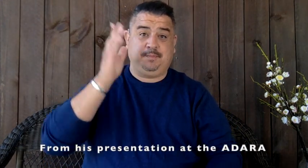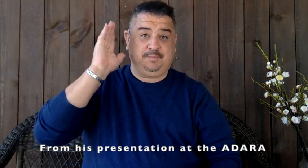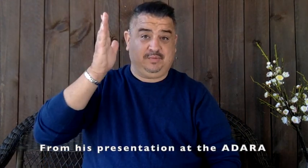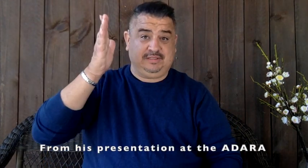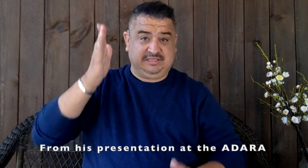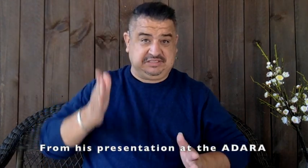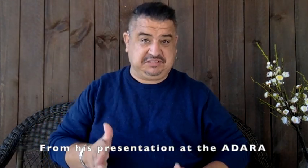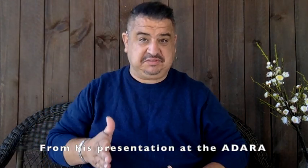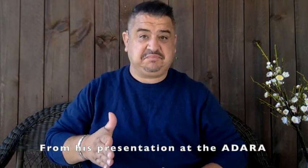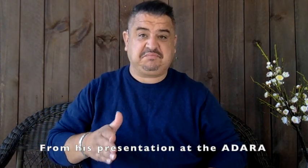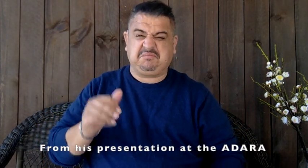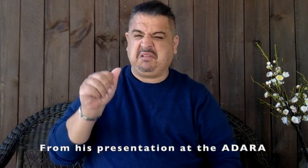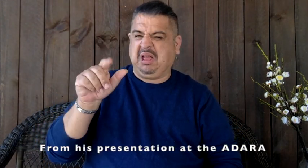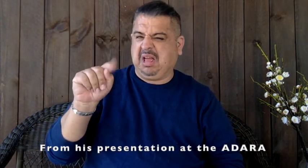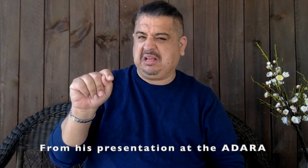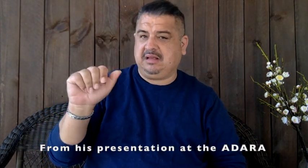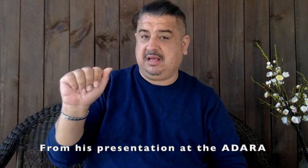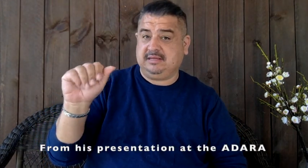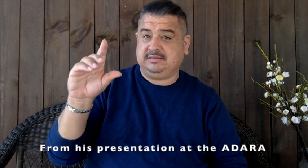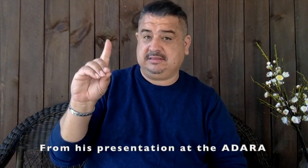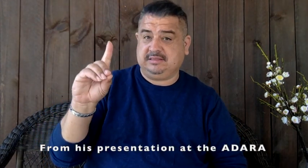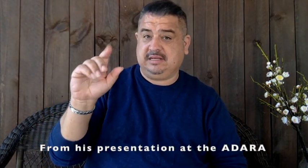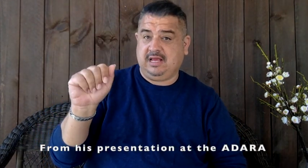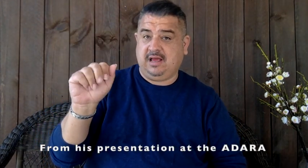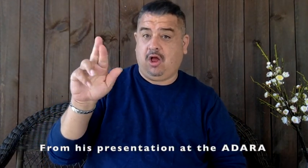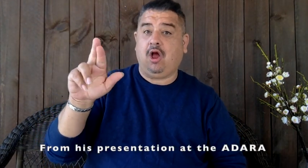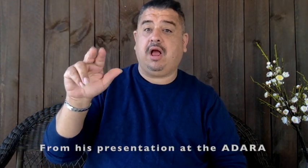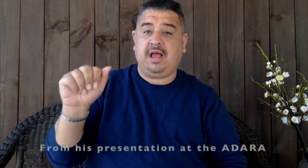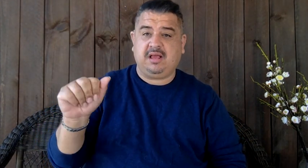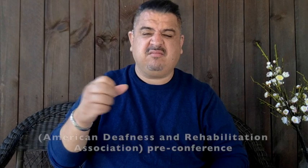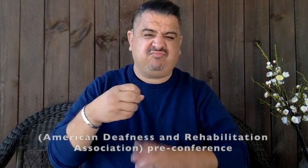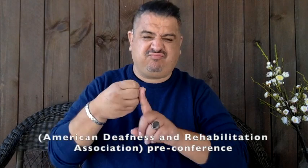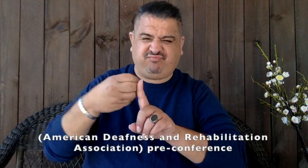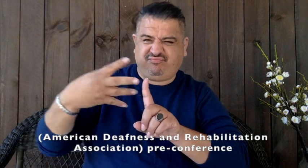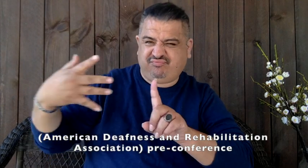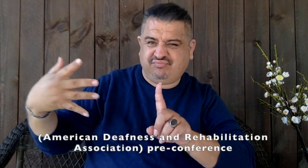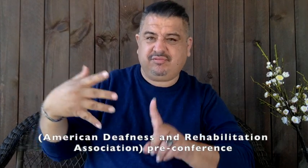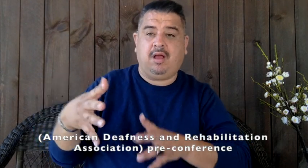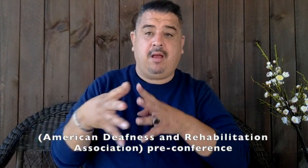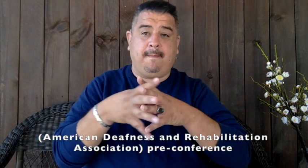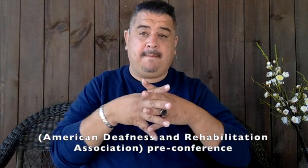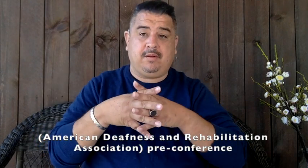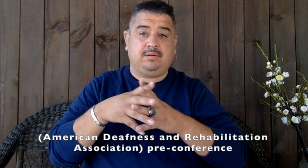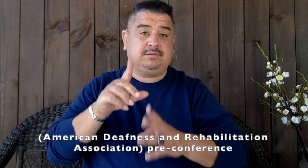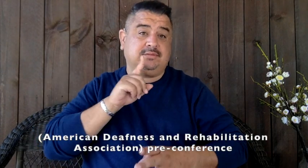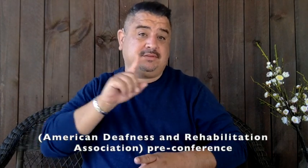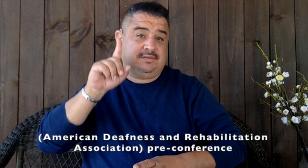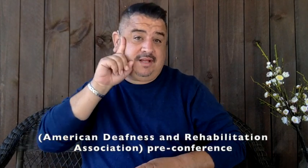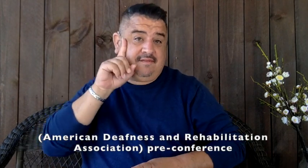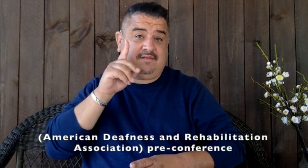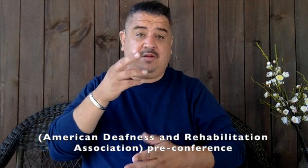From this presentation at the ADARA, American Deafness and Rehabilitation